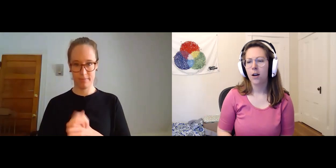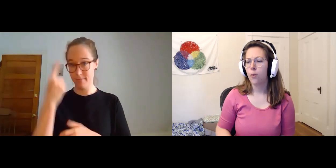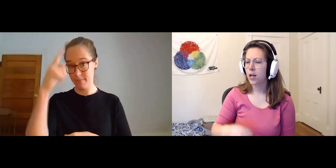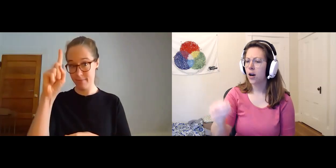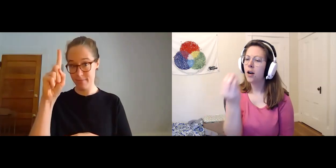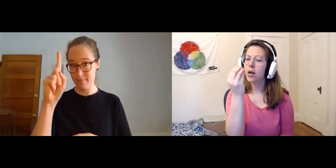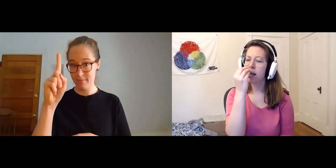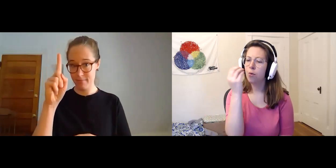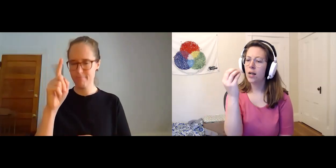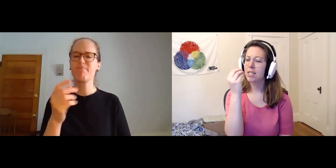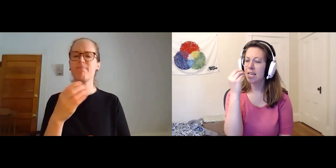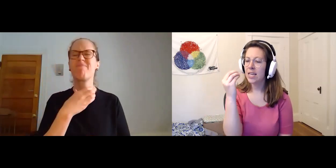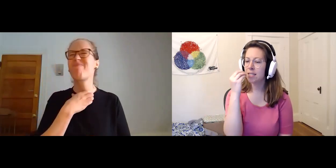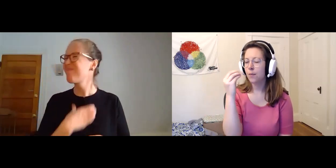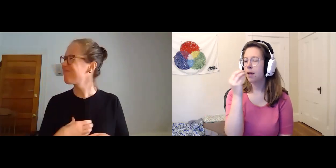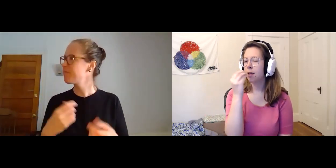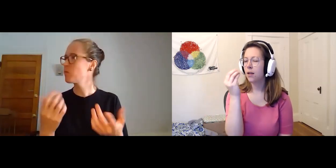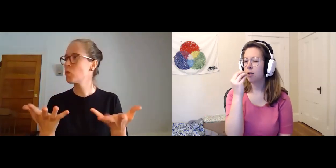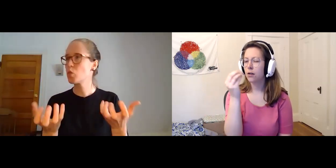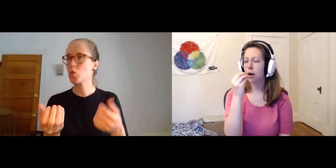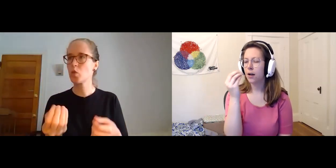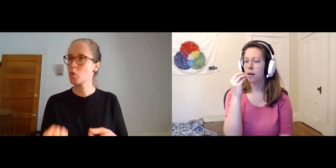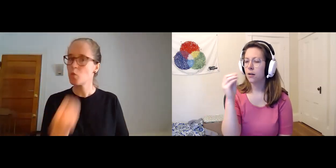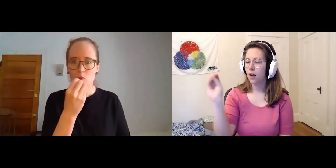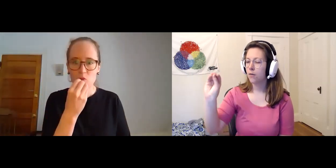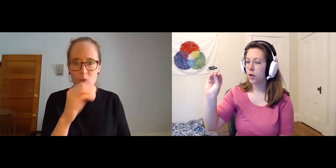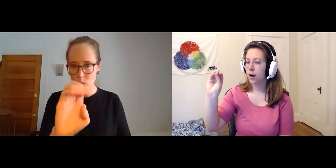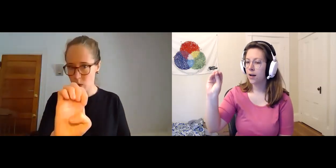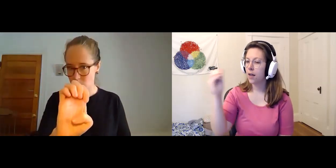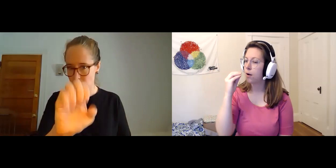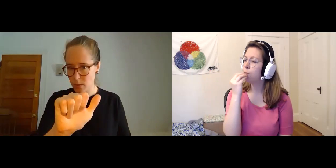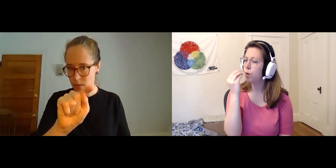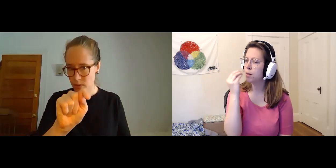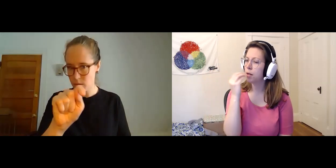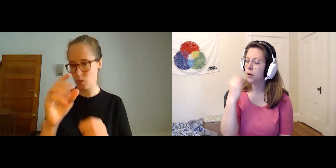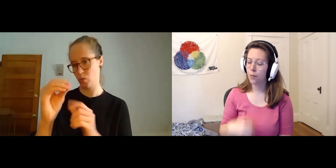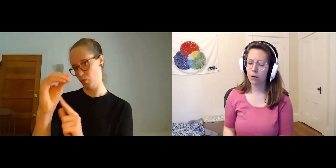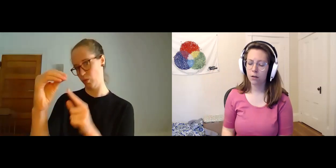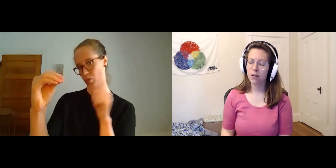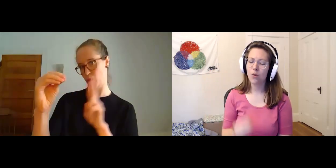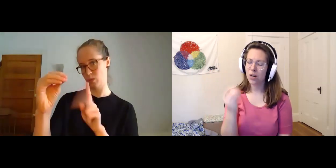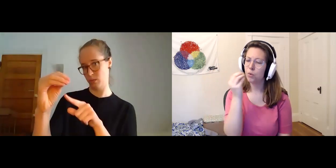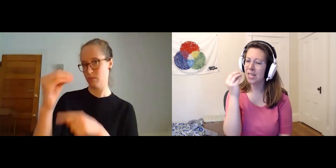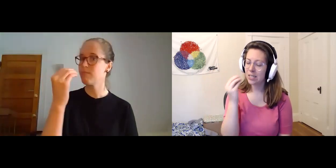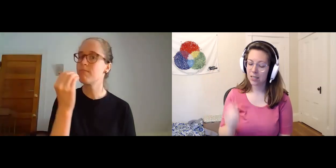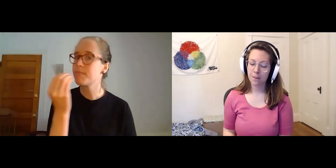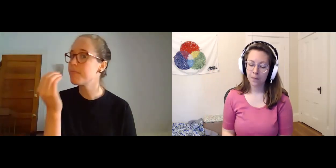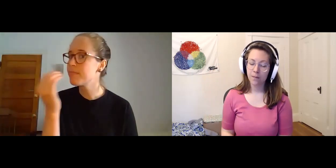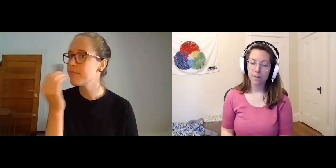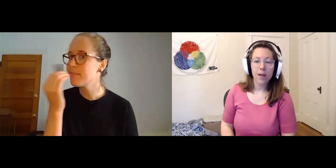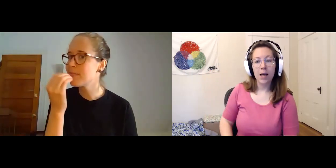for, when you're hungry and you want to eat something, you can try to kind of put your hand together, put something into your mouth because you want to